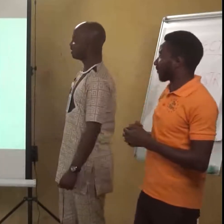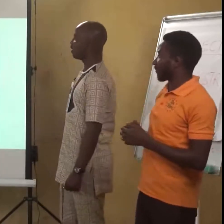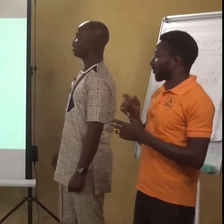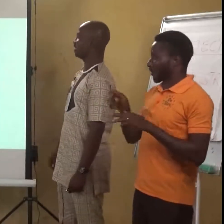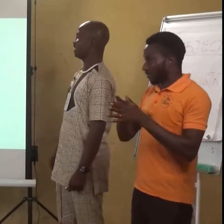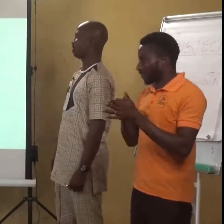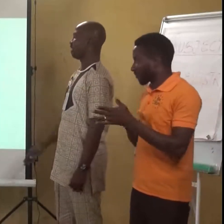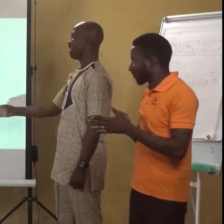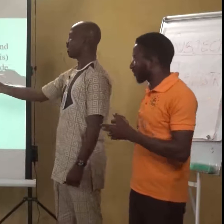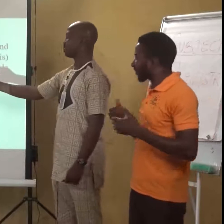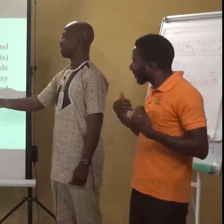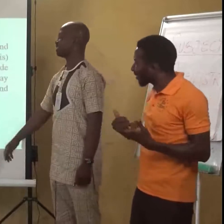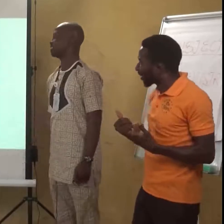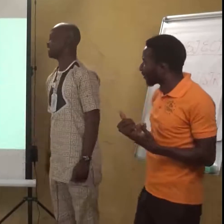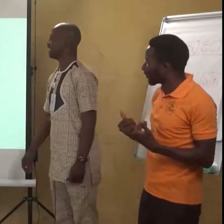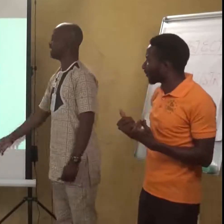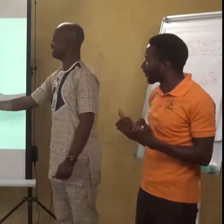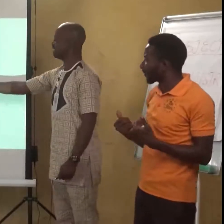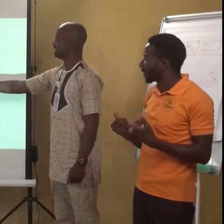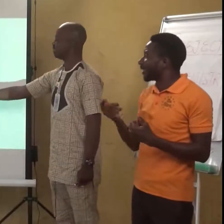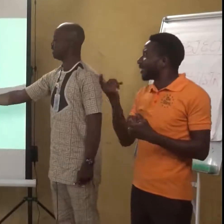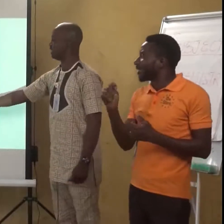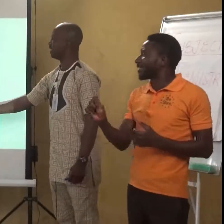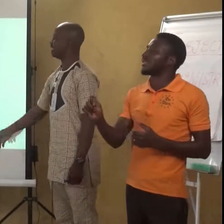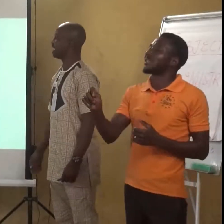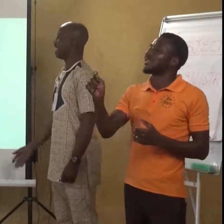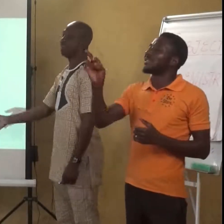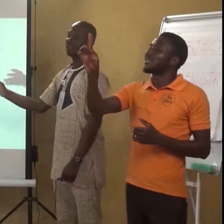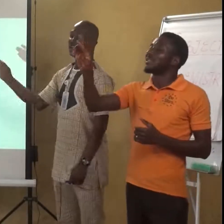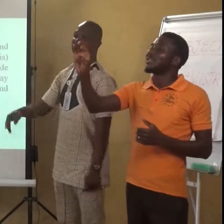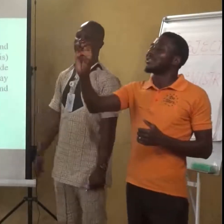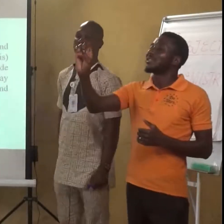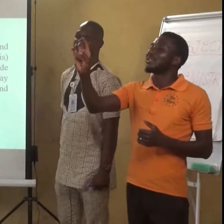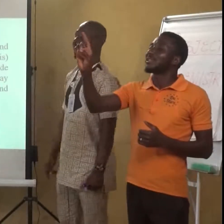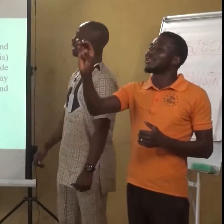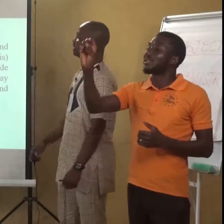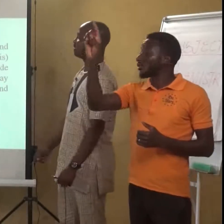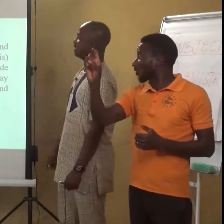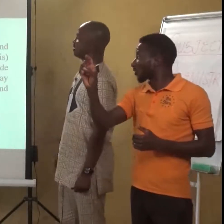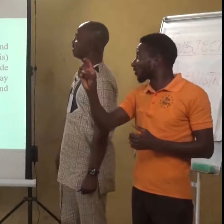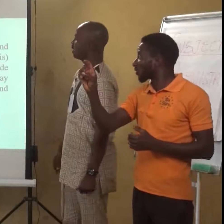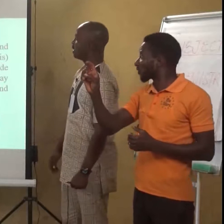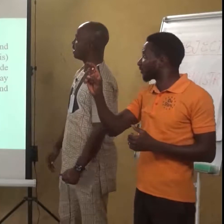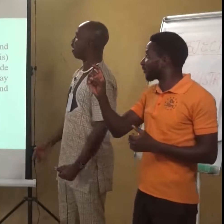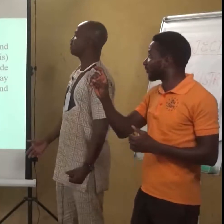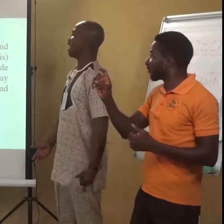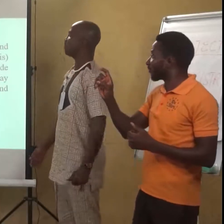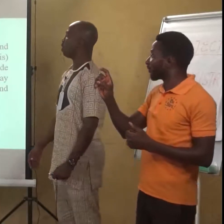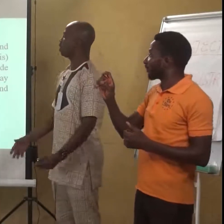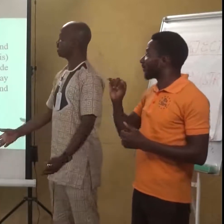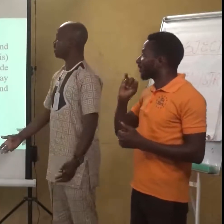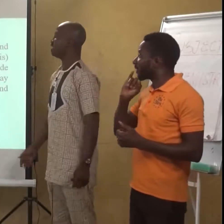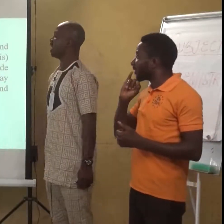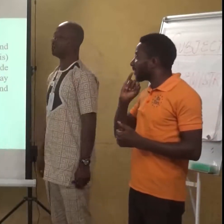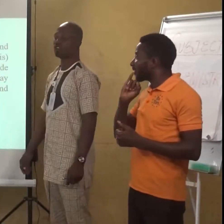is oxidation, as you can see clearly displayed here. In our day-to-day activities, we observe or